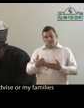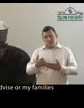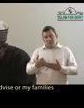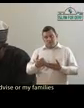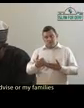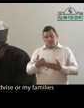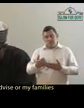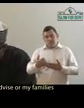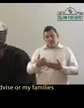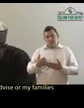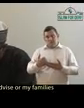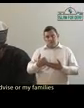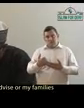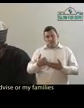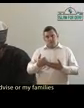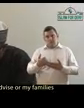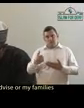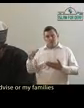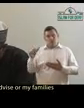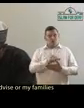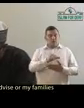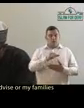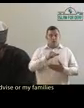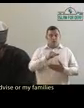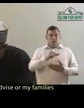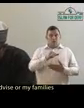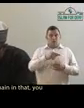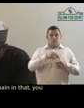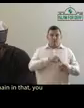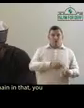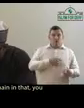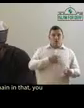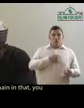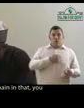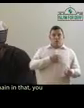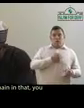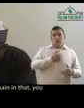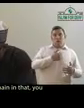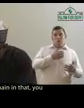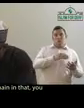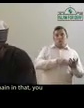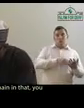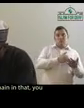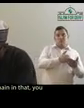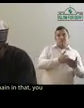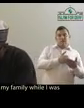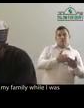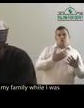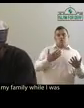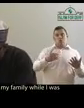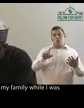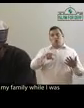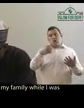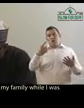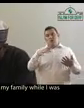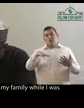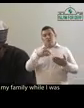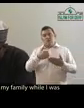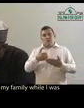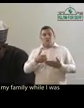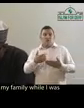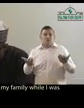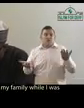Yeah, should I decide upon my husband's advice or my family's? Because I want to remain in that, close relationship that I